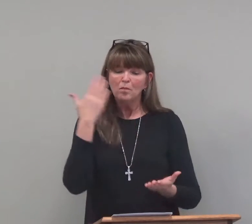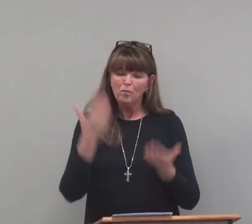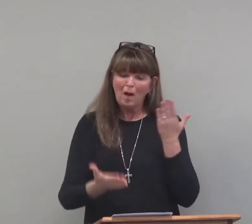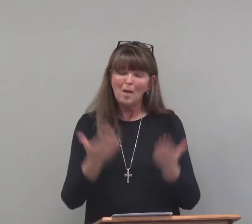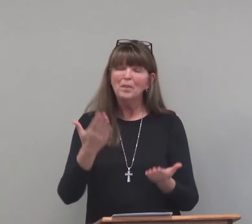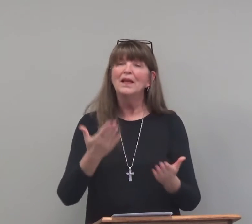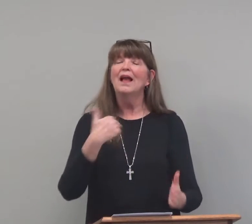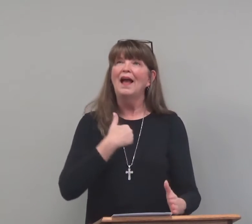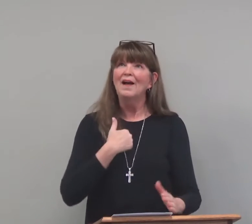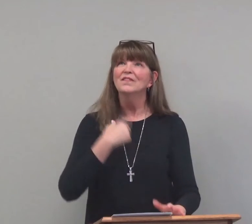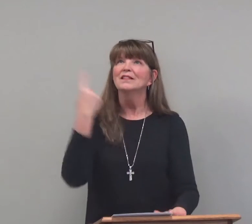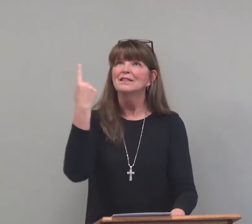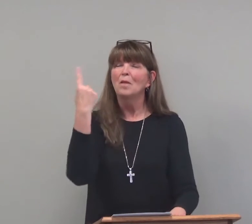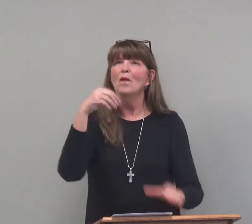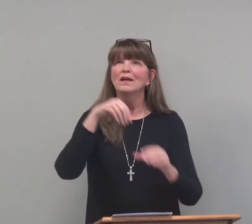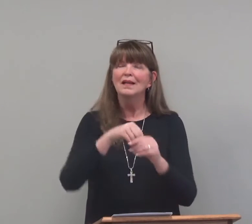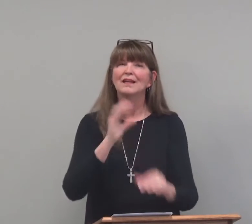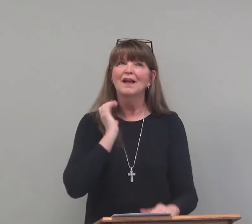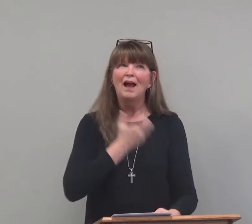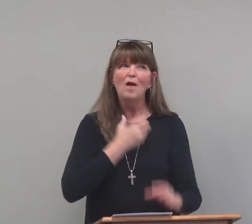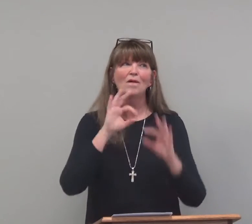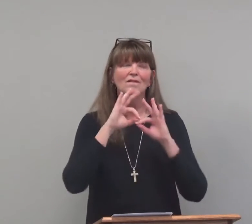interesting facts that we can discover.